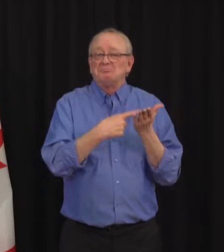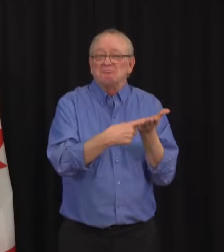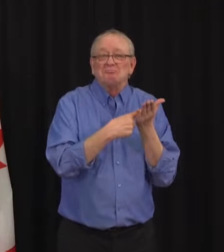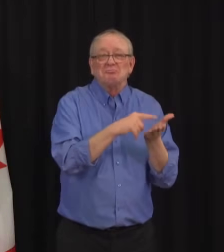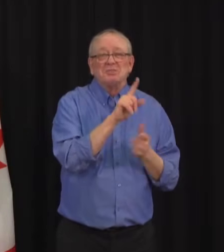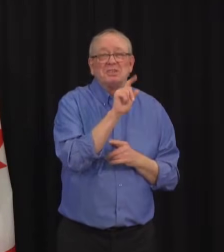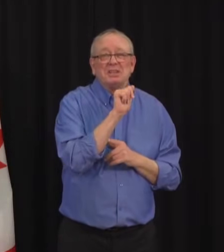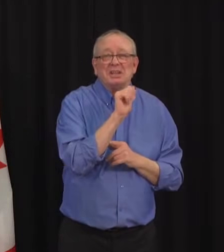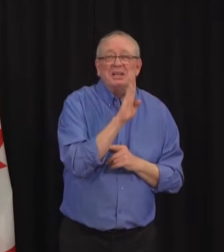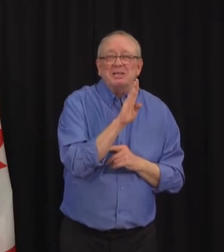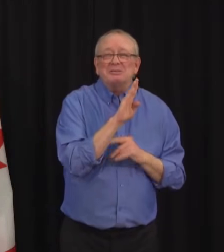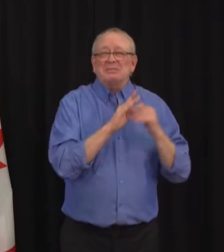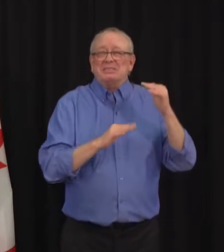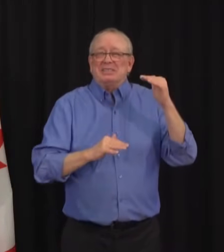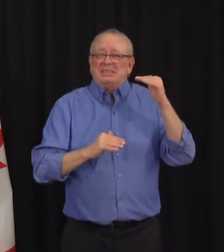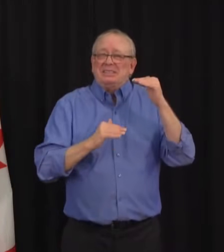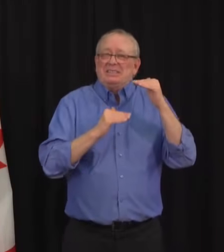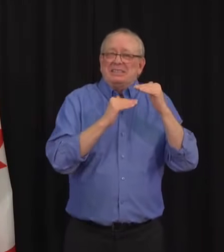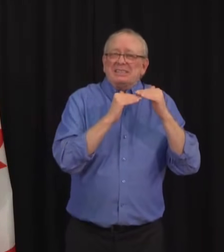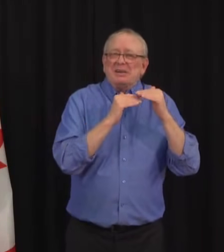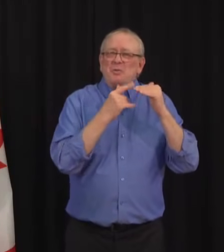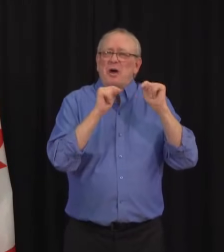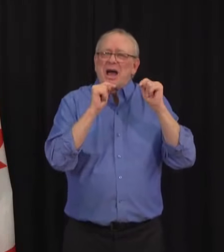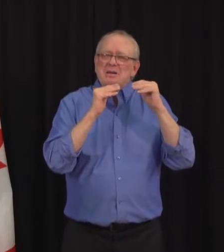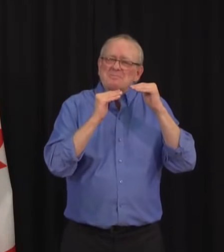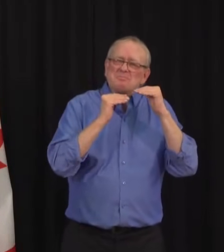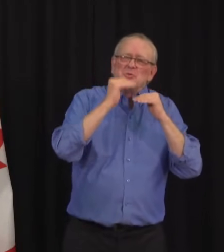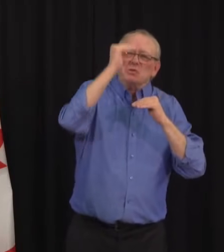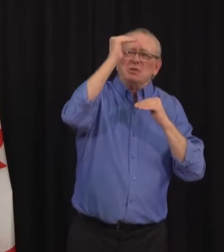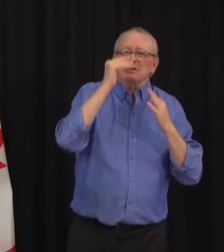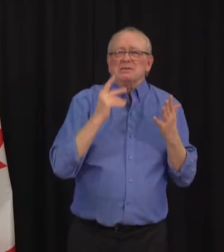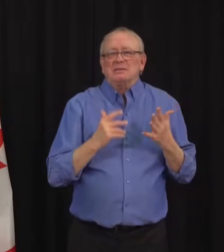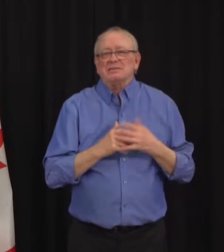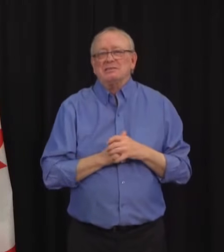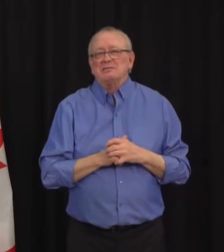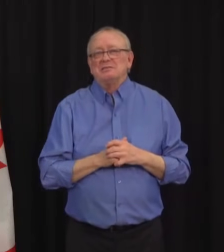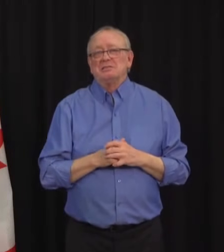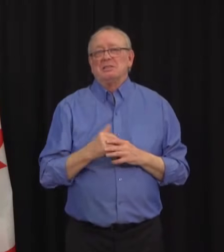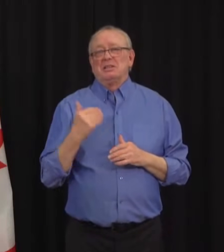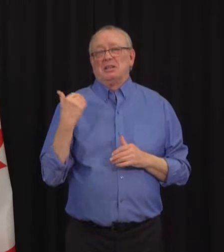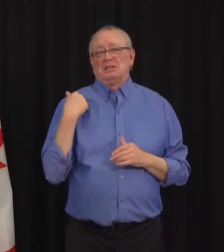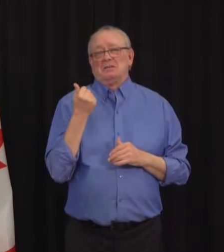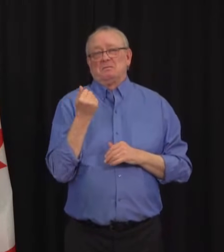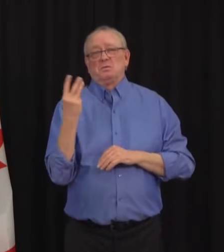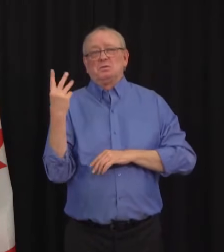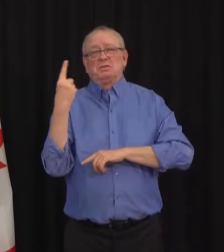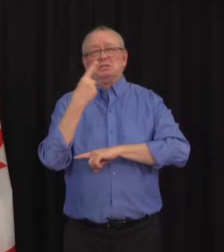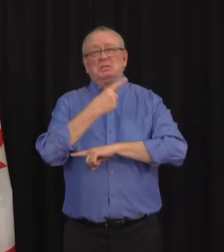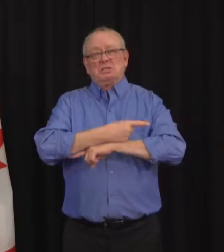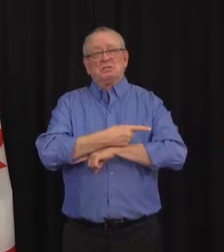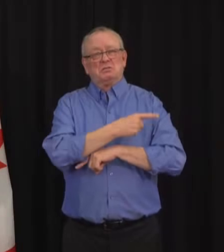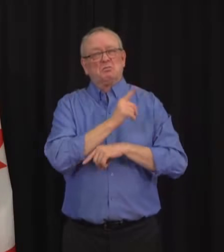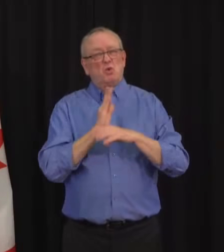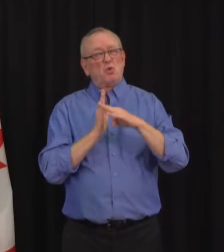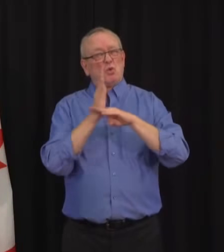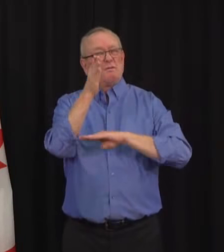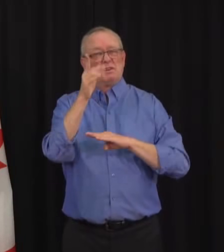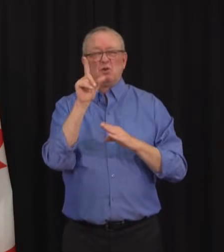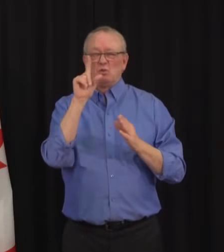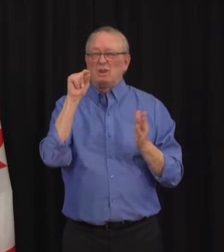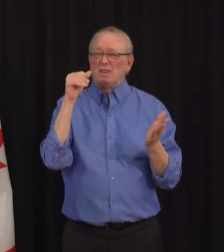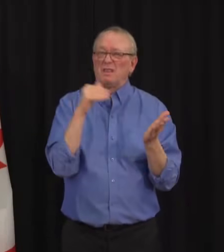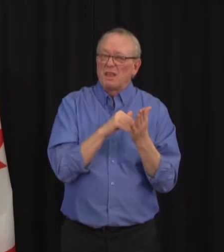we've had a few days where we have tested more than 20,000 samples. And so the